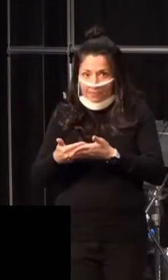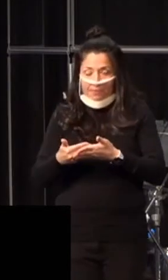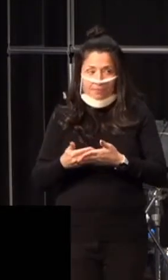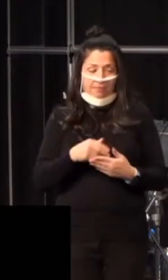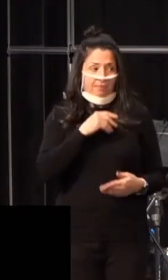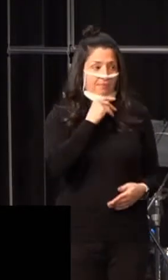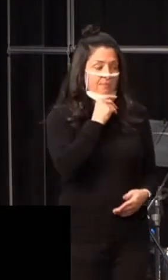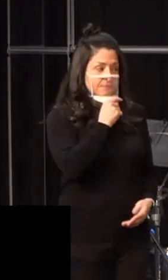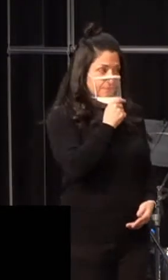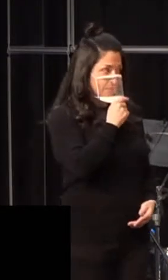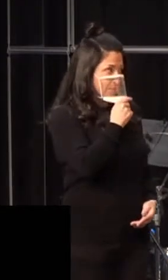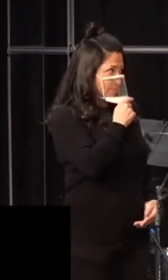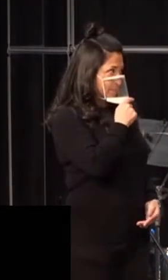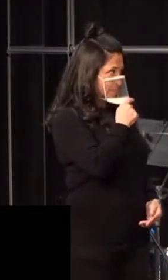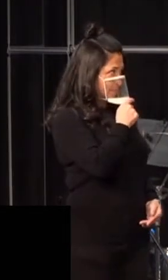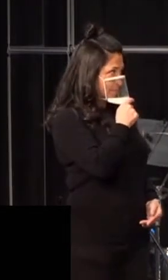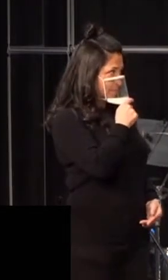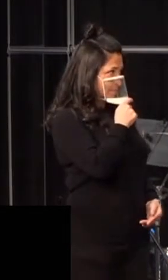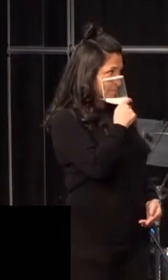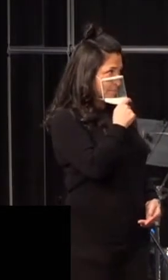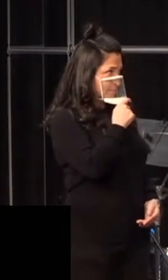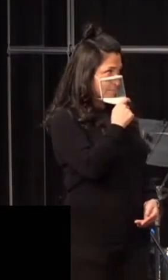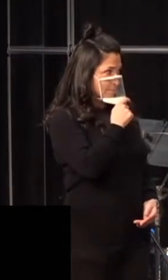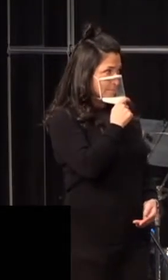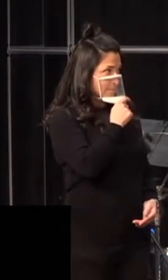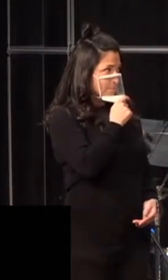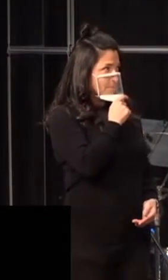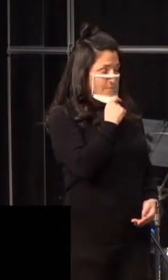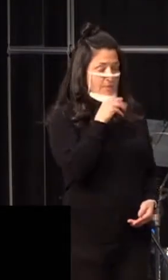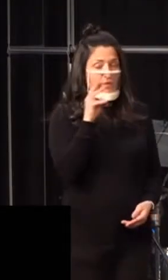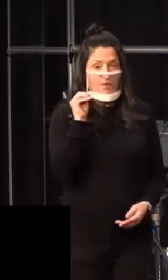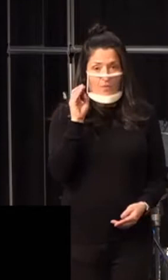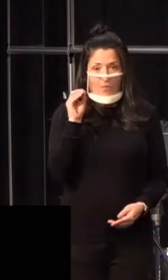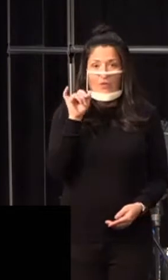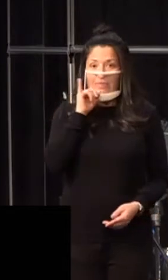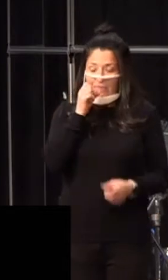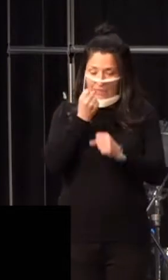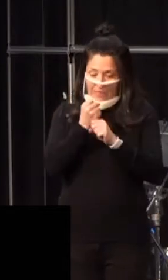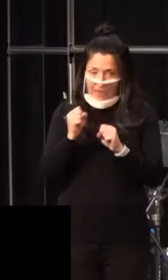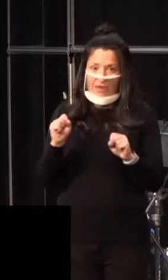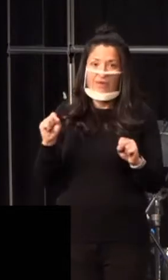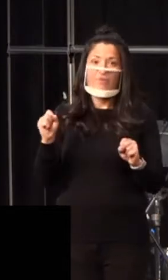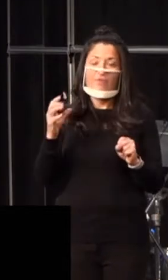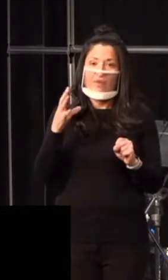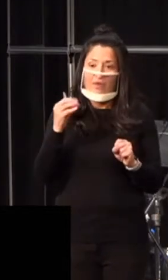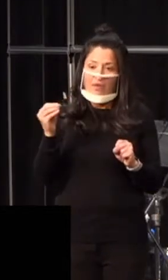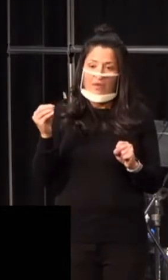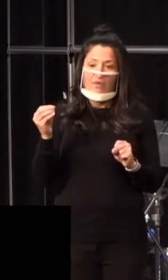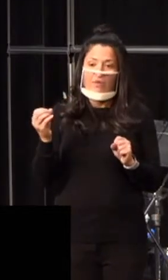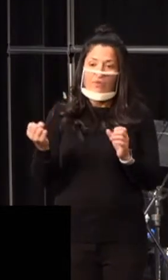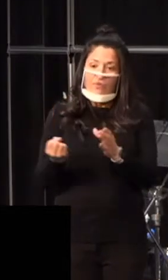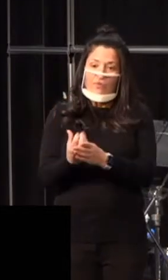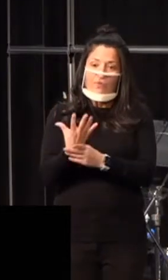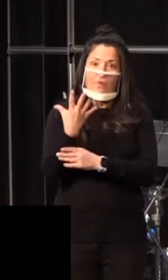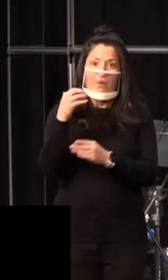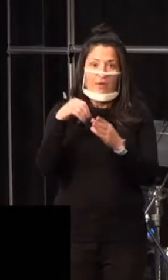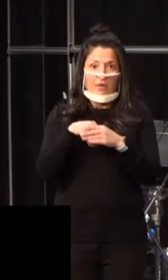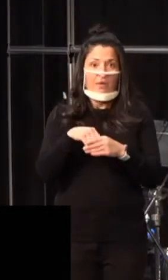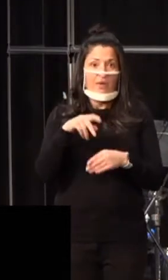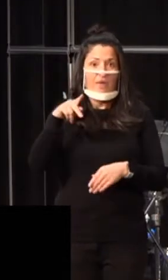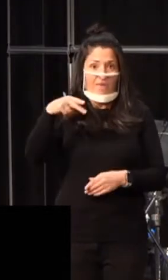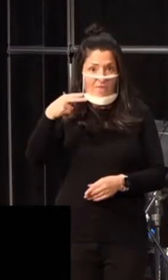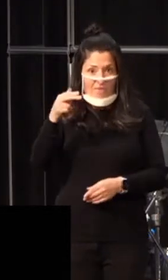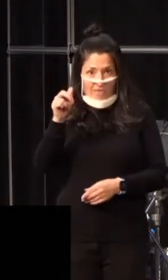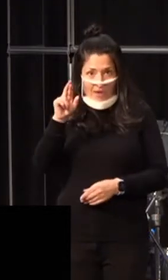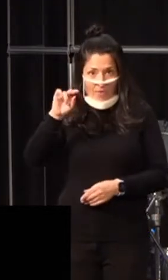Exodus story. He is saved and redeemed, and he grows up in royalty in Pharaoh's household.